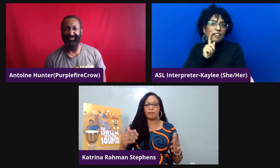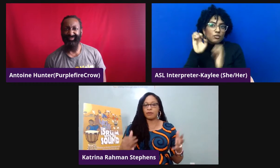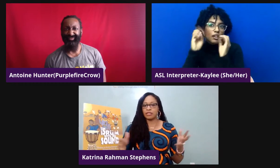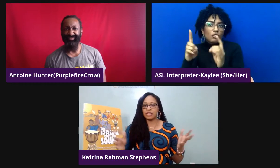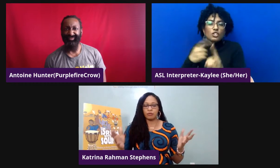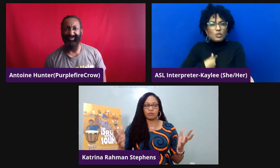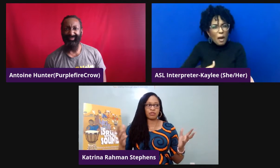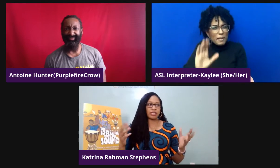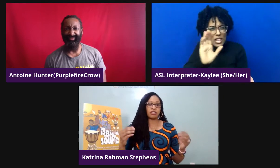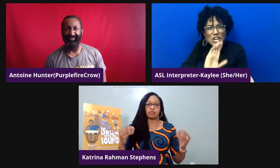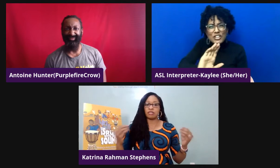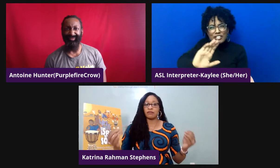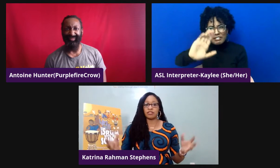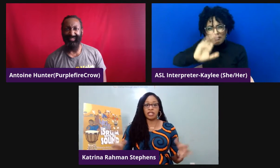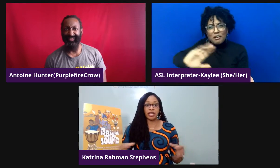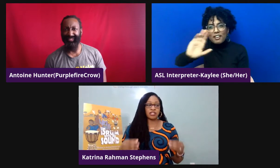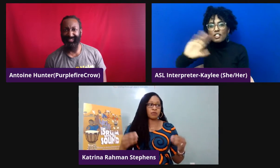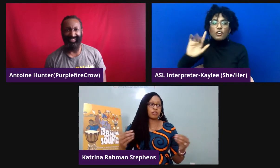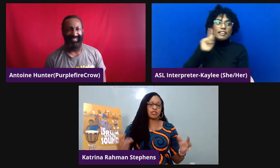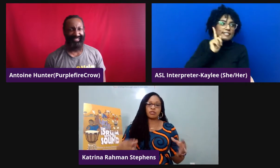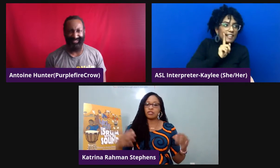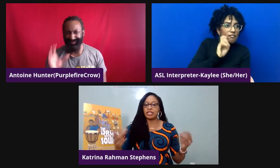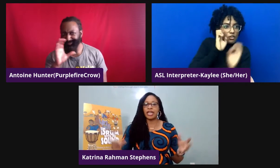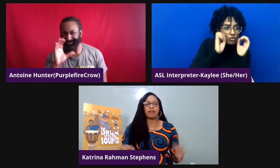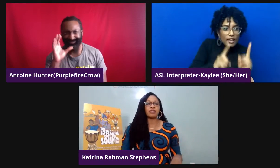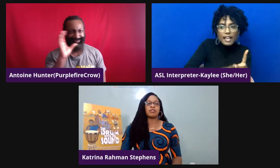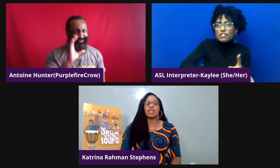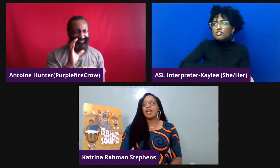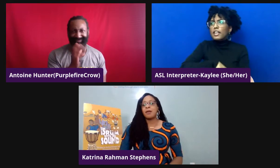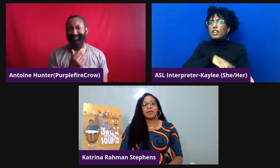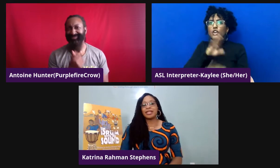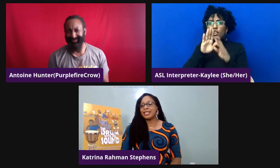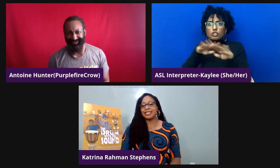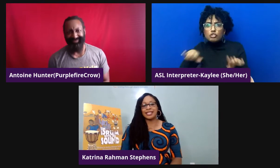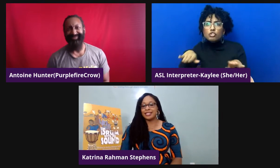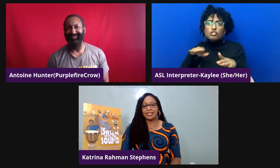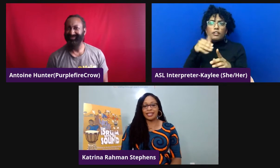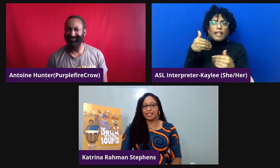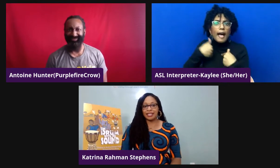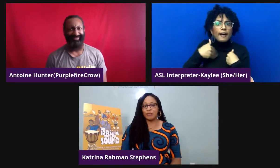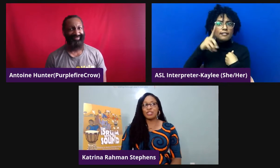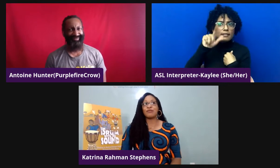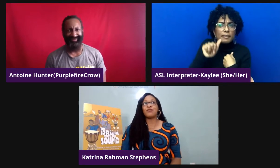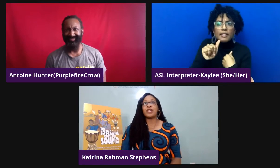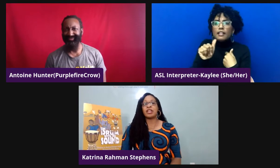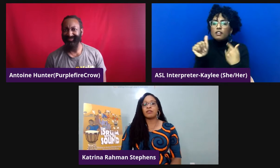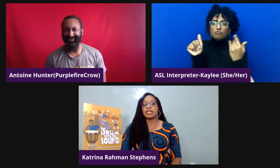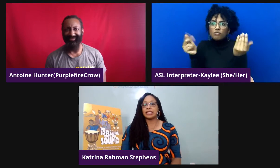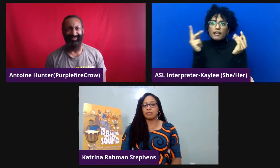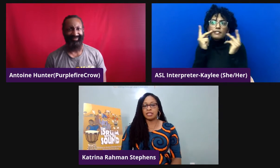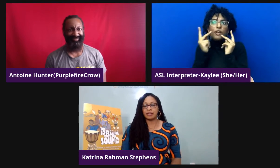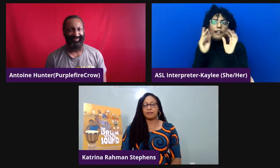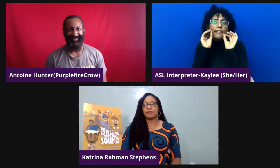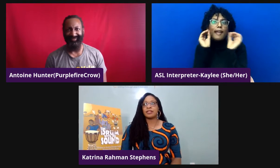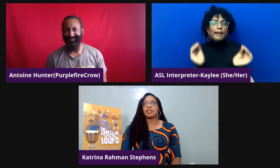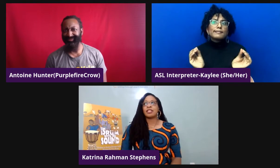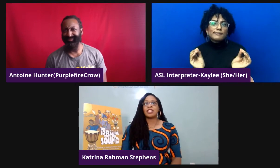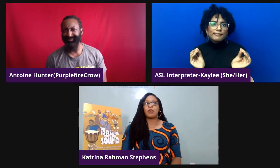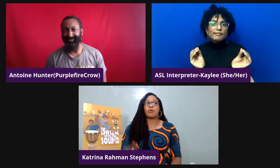trying to find books that was related to deaf education with children characters, but I didn't see any. It was very